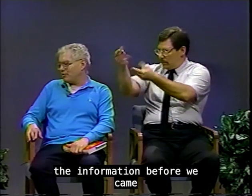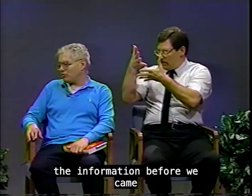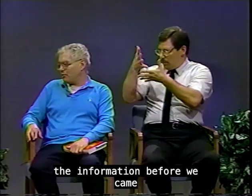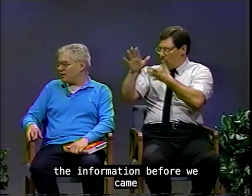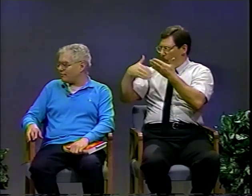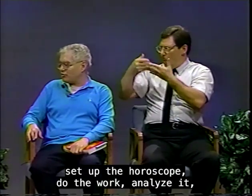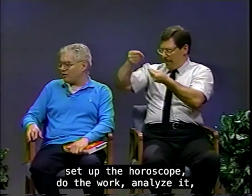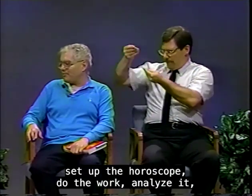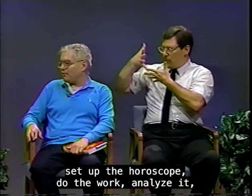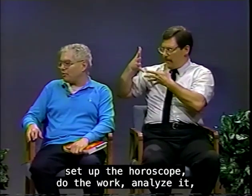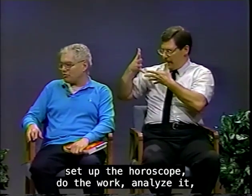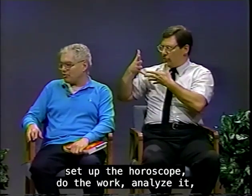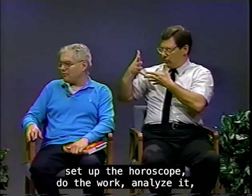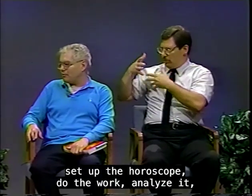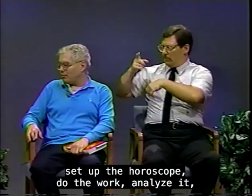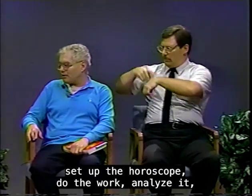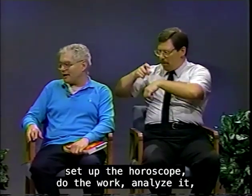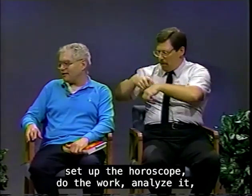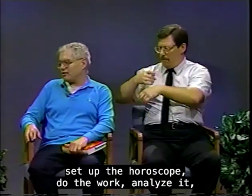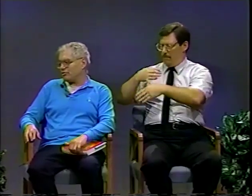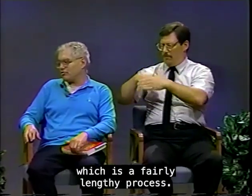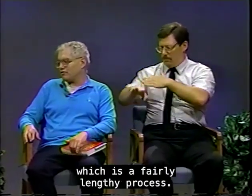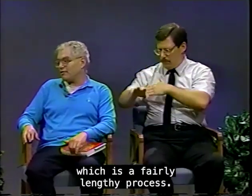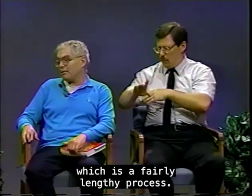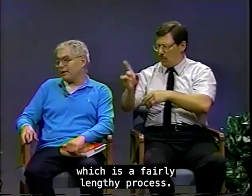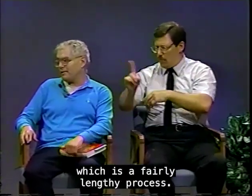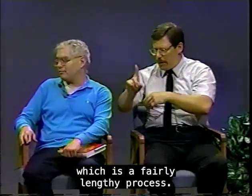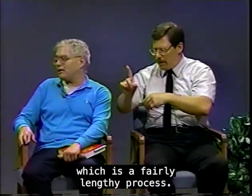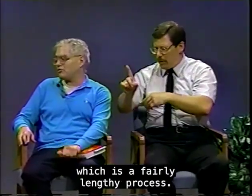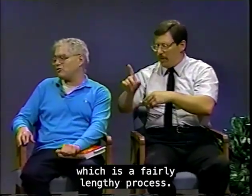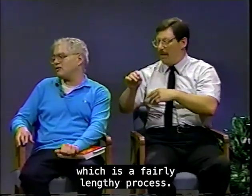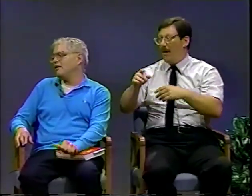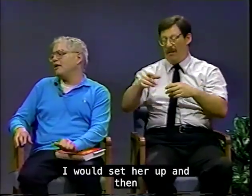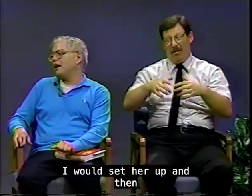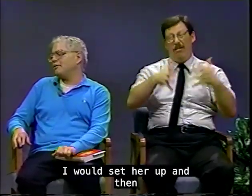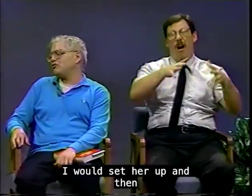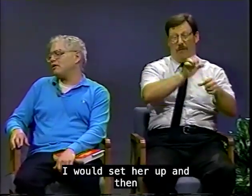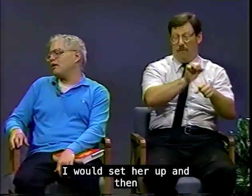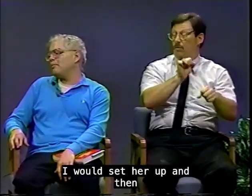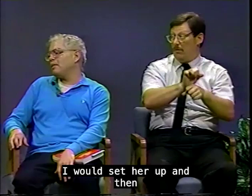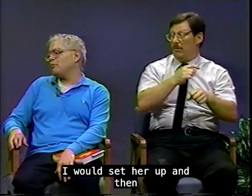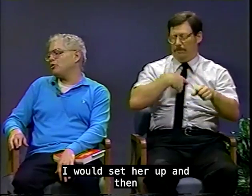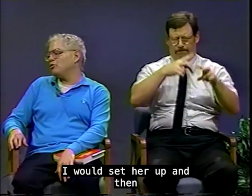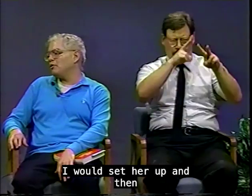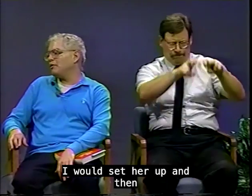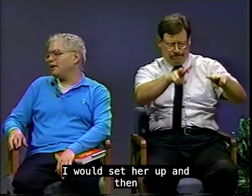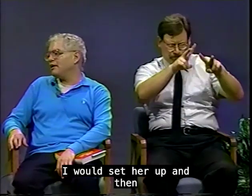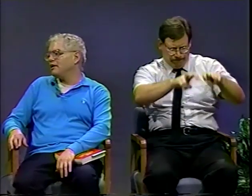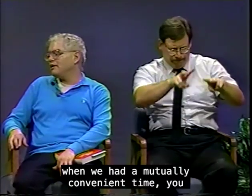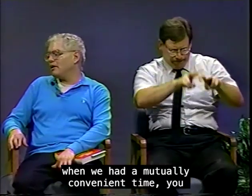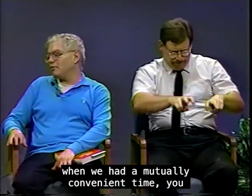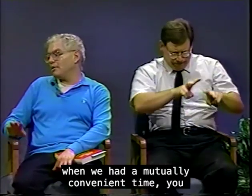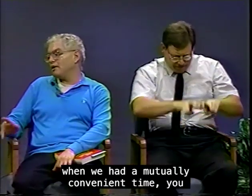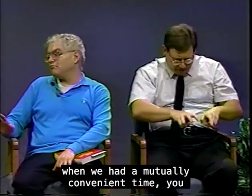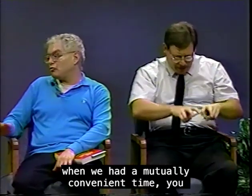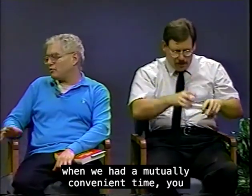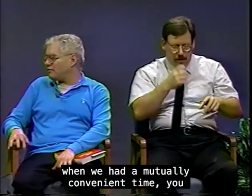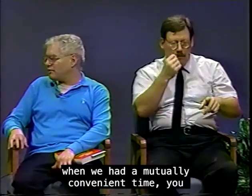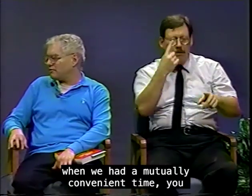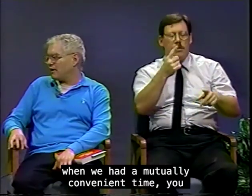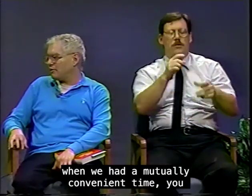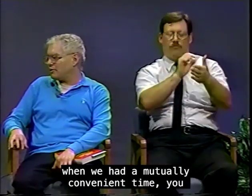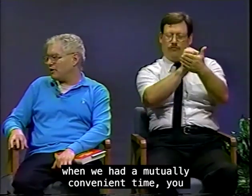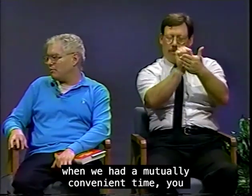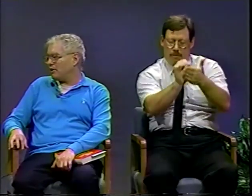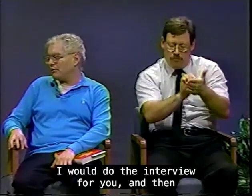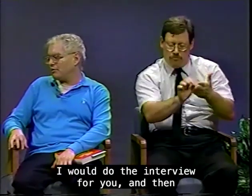we came, because I would have to set up the horoscope, do the work, analyze it, which is a fairly lengthy process. I would set her up, and then when you were ready, when we had a mutually